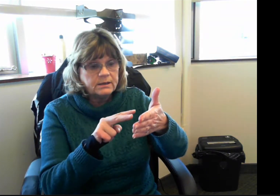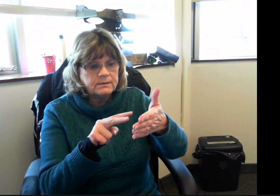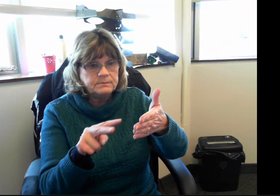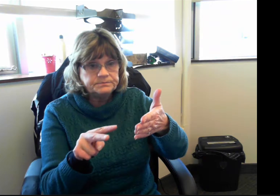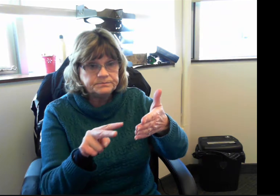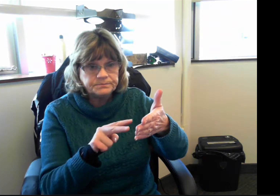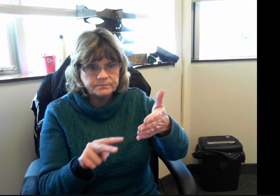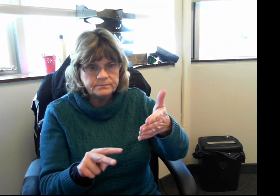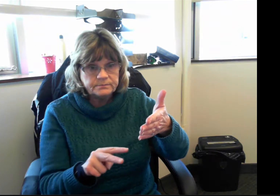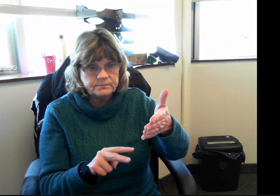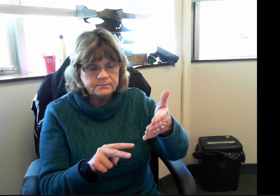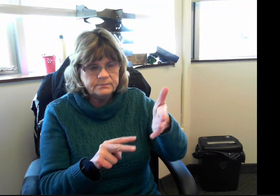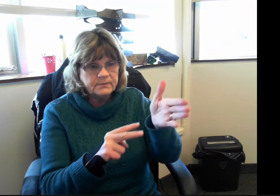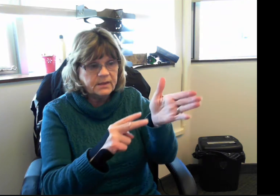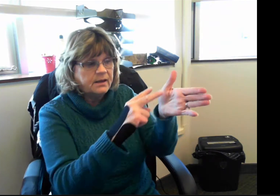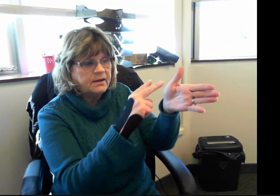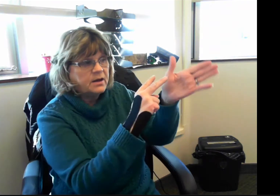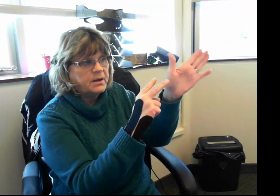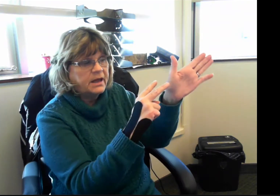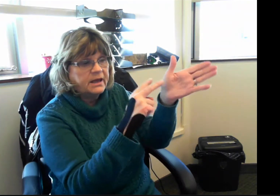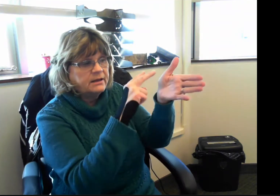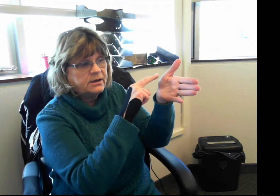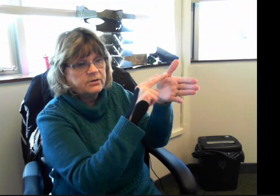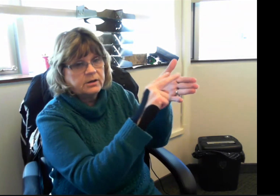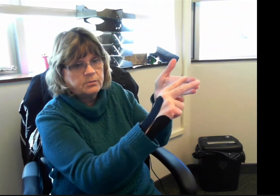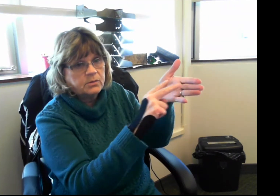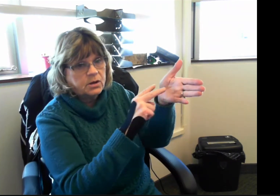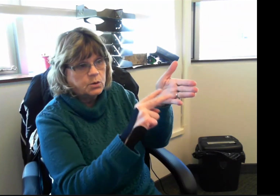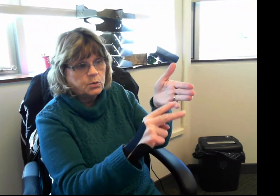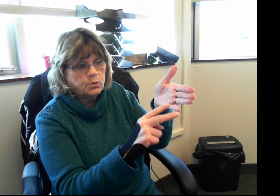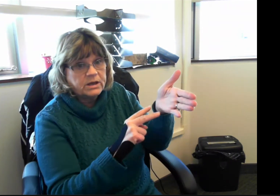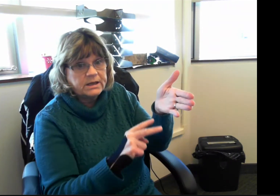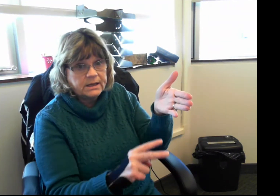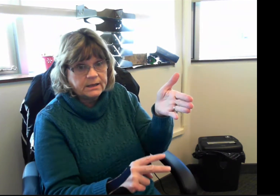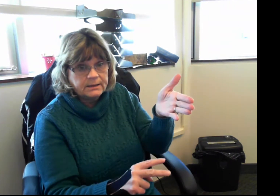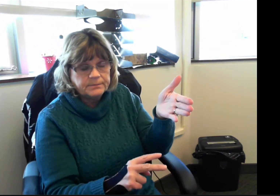Read. Okay, I've got my hand here and I'm reading.